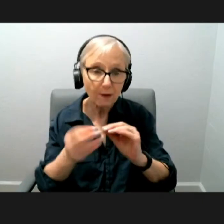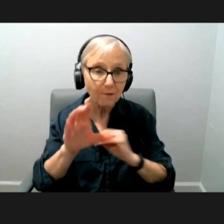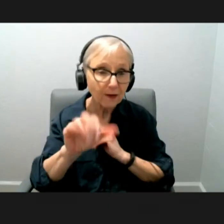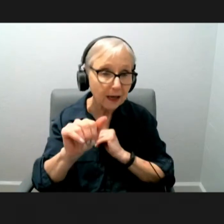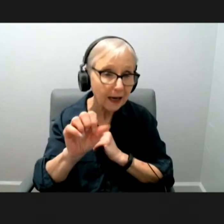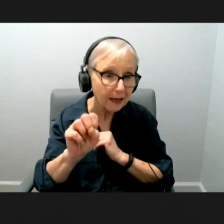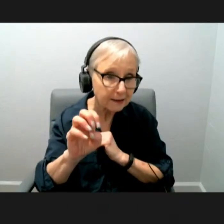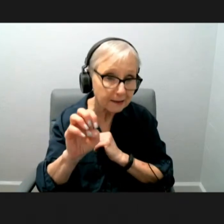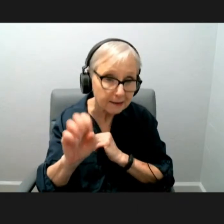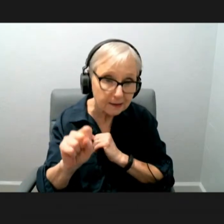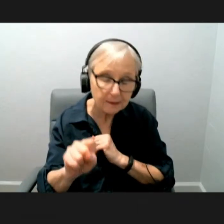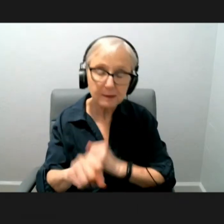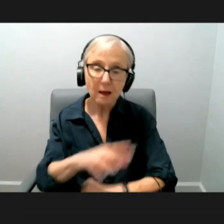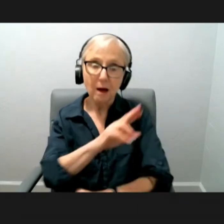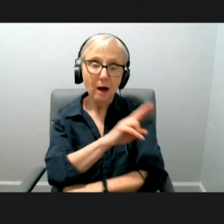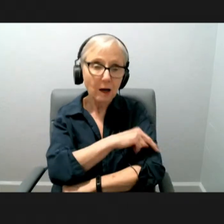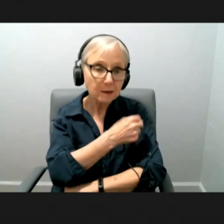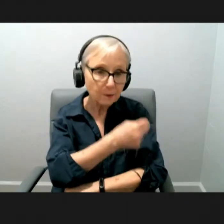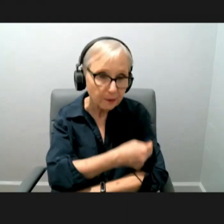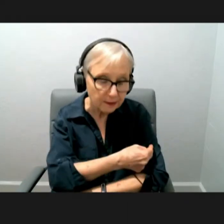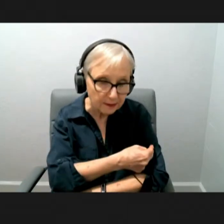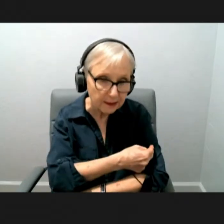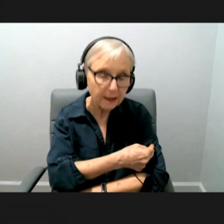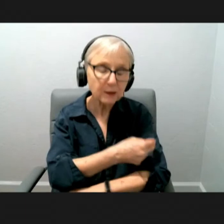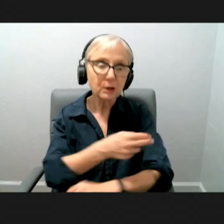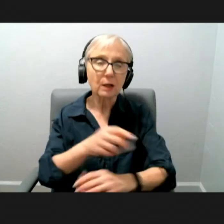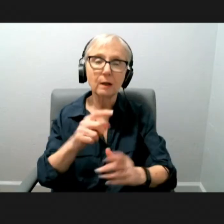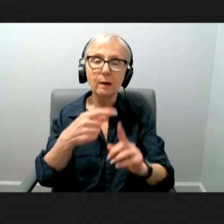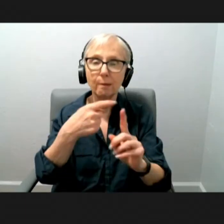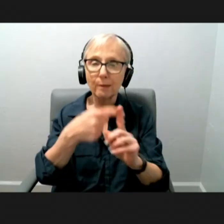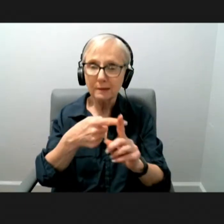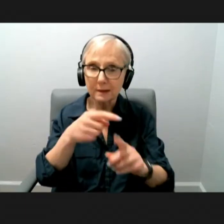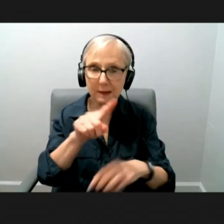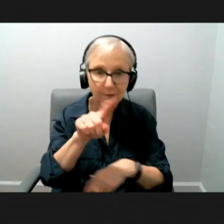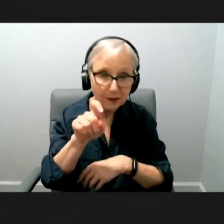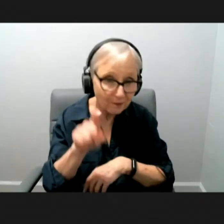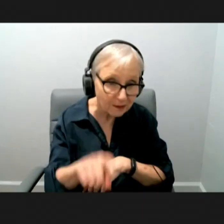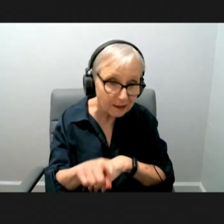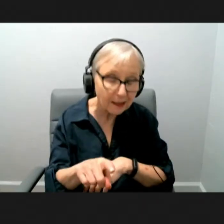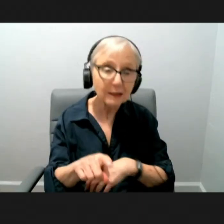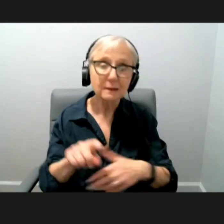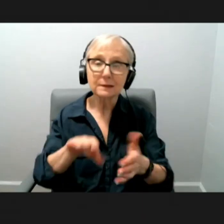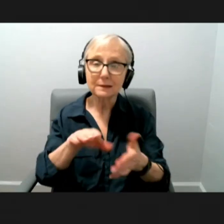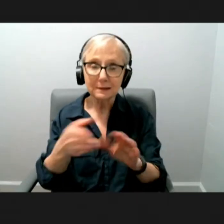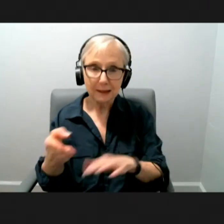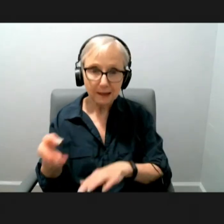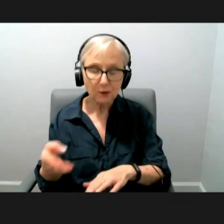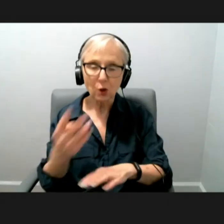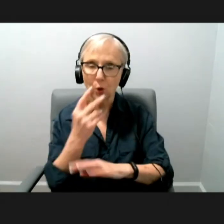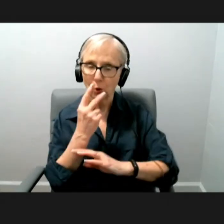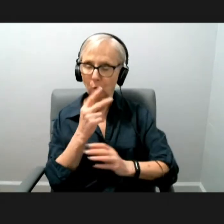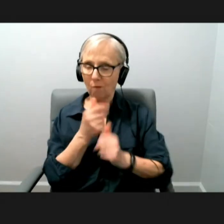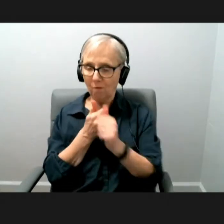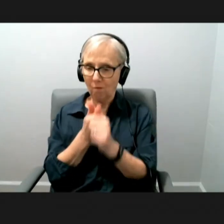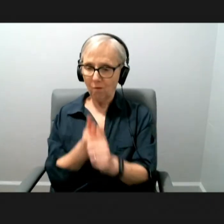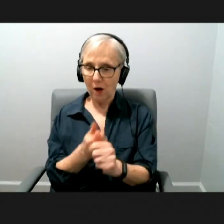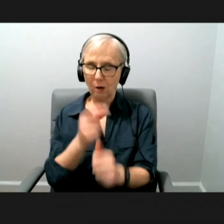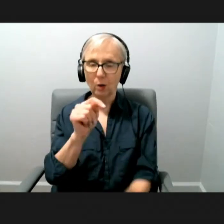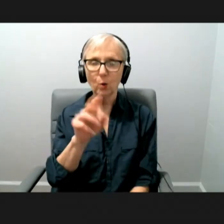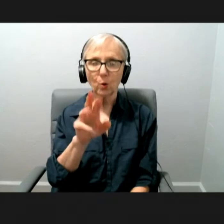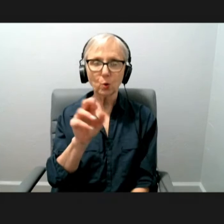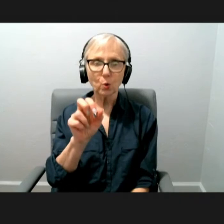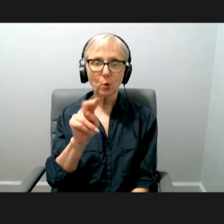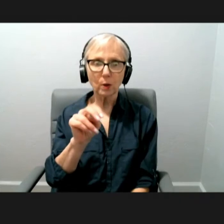of deaths, percent positivity of tests. And over time, you can really see trends and you can tell when things are starting